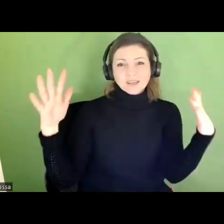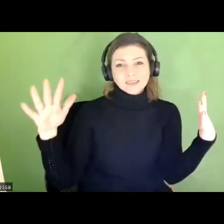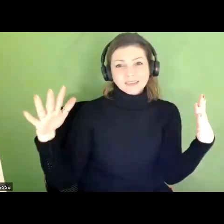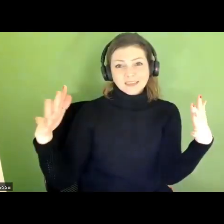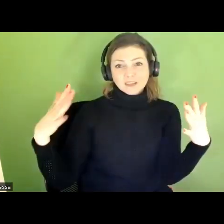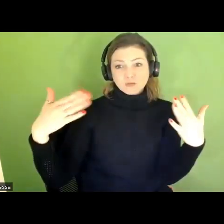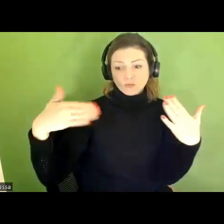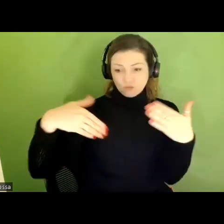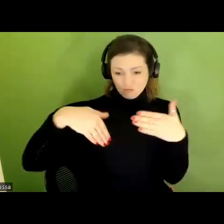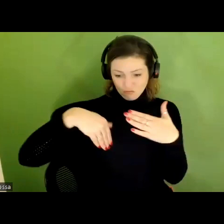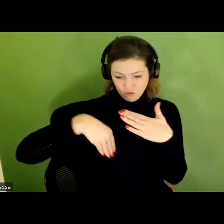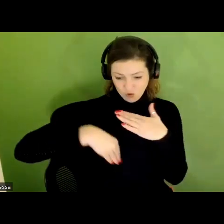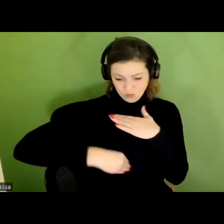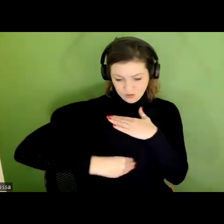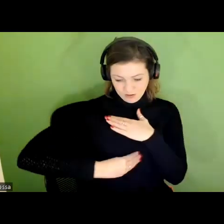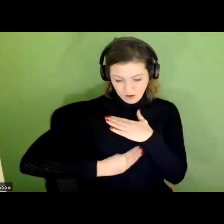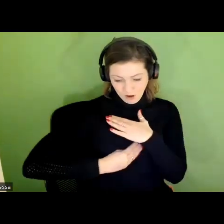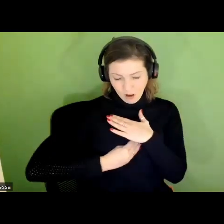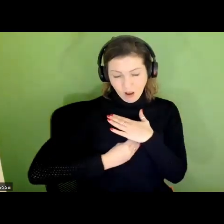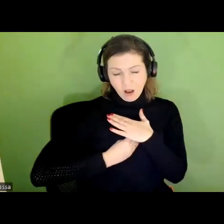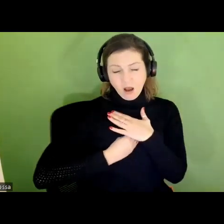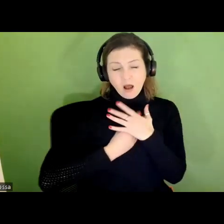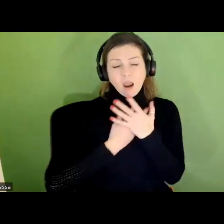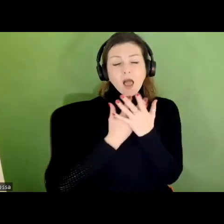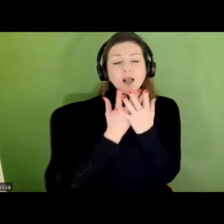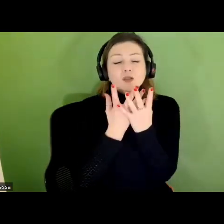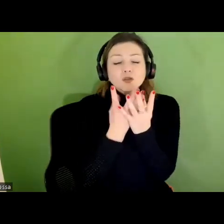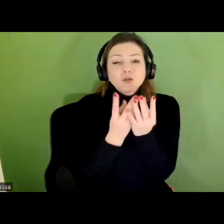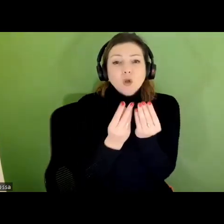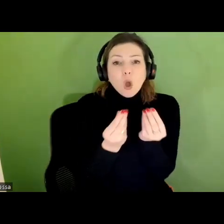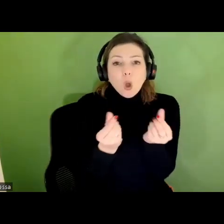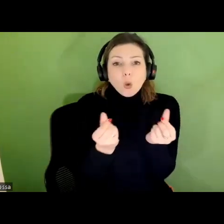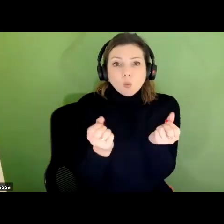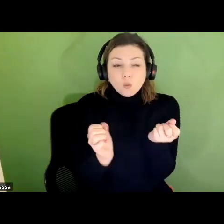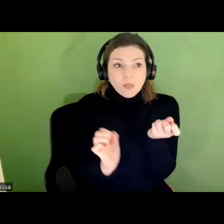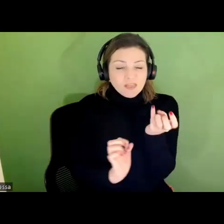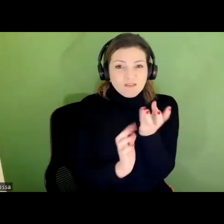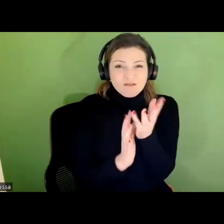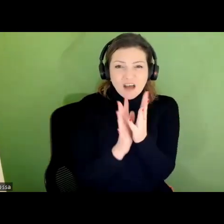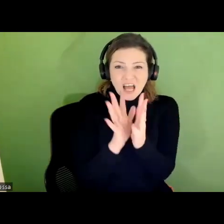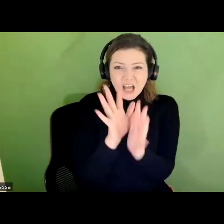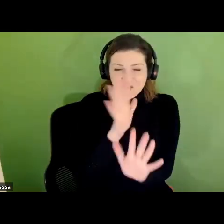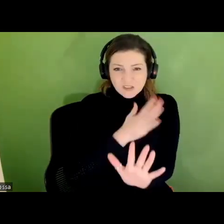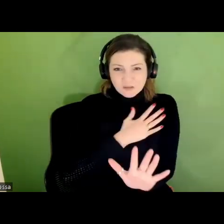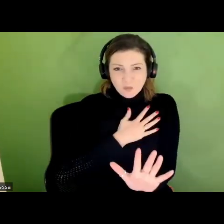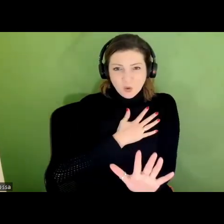caresses melting me like snow in the fire of his body.